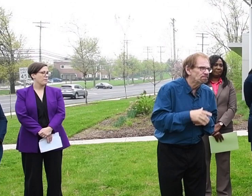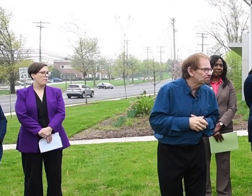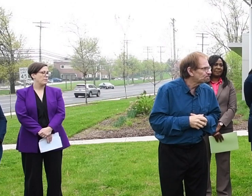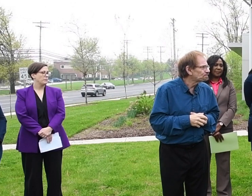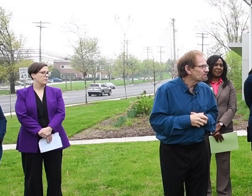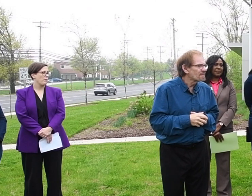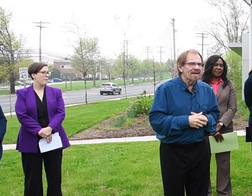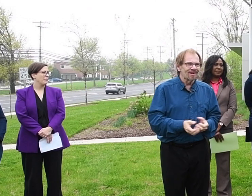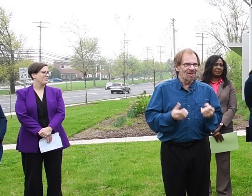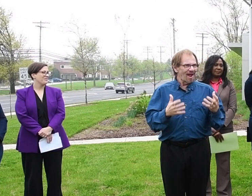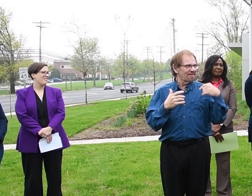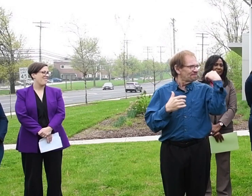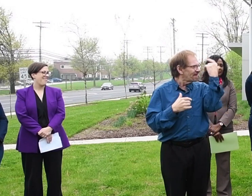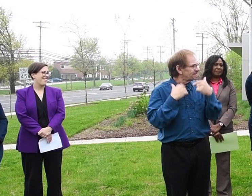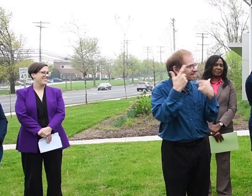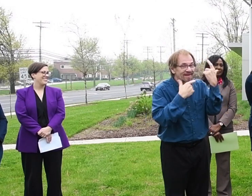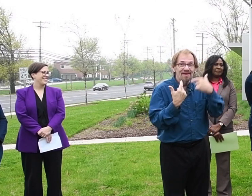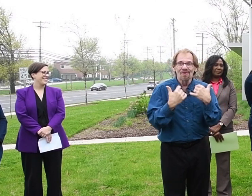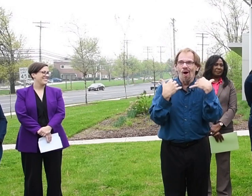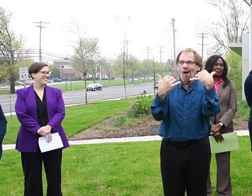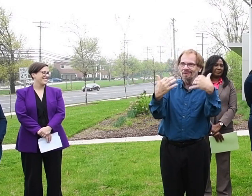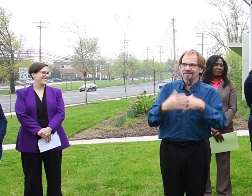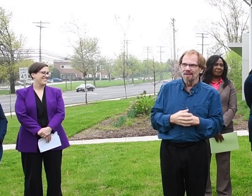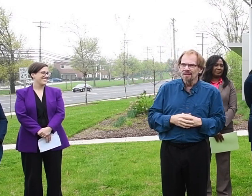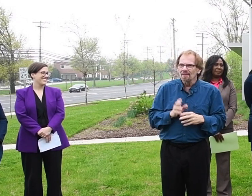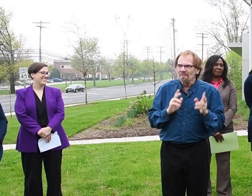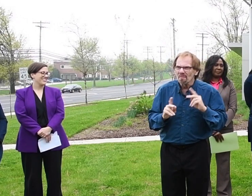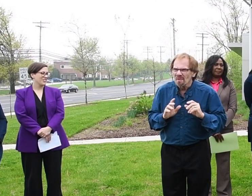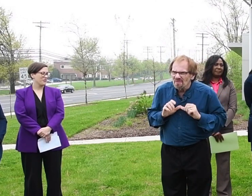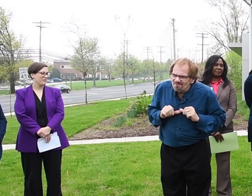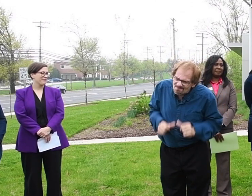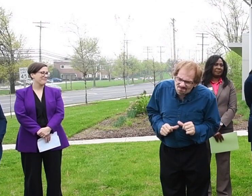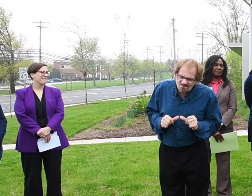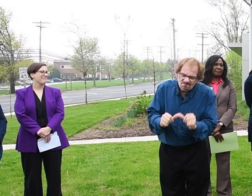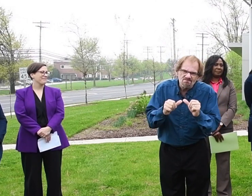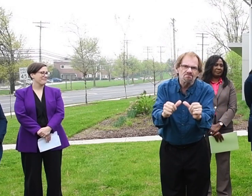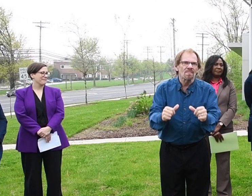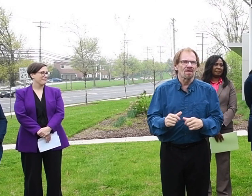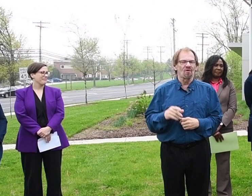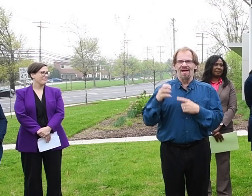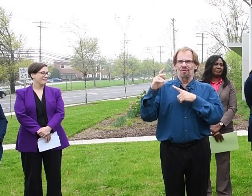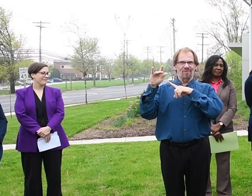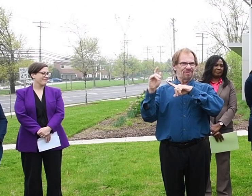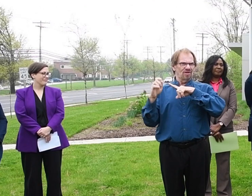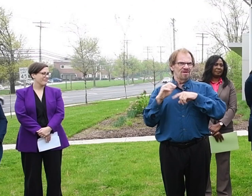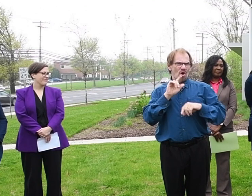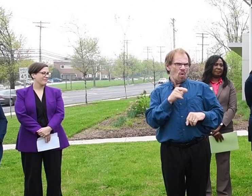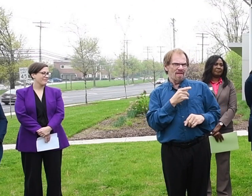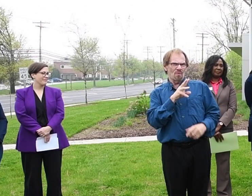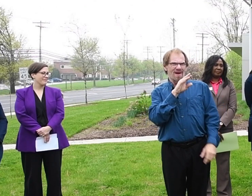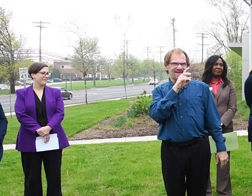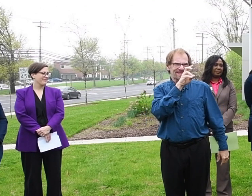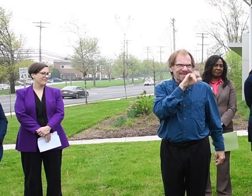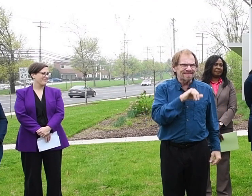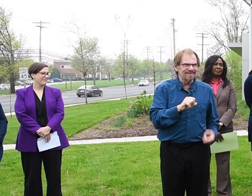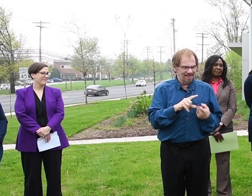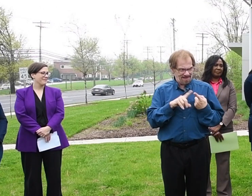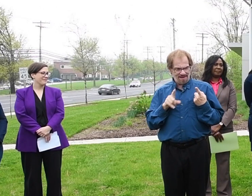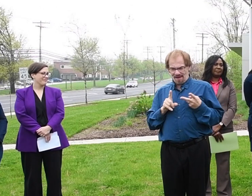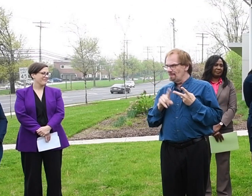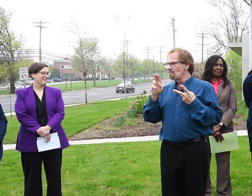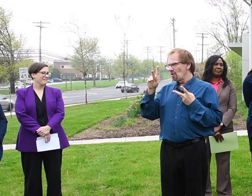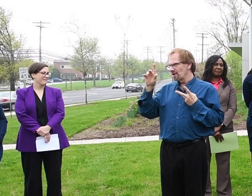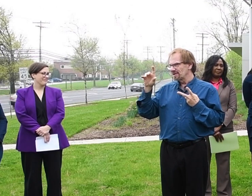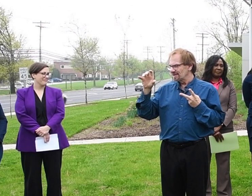And a lot of the faces out in the audiences have been pushing for this for years and years. It's not just the Wisleys and the Marcuses and the Jaffreys